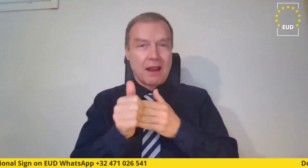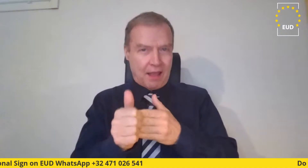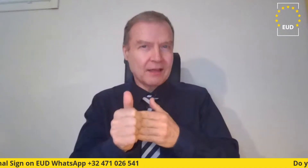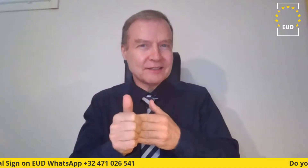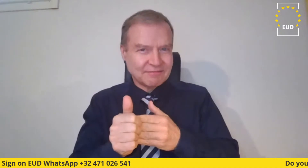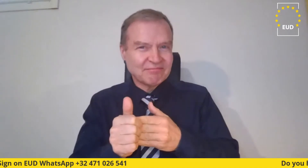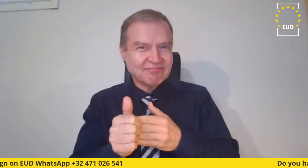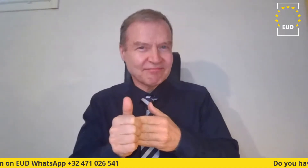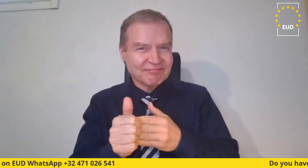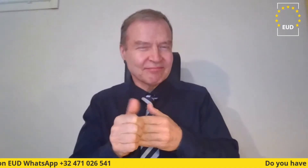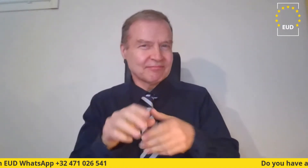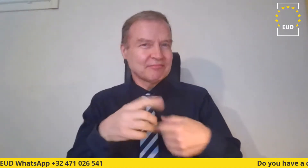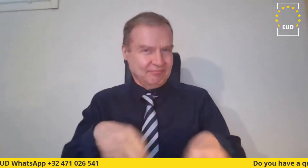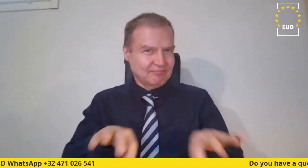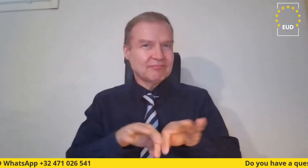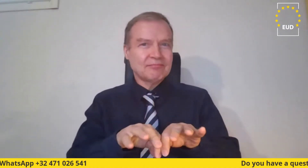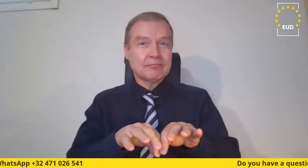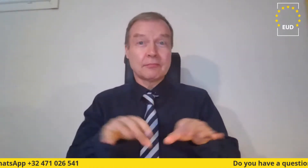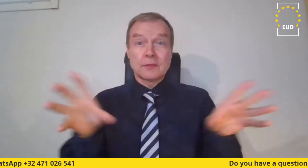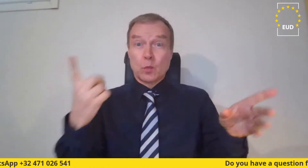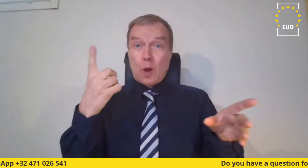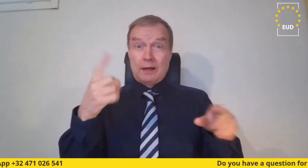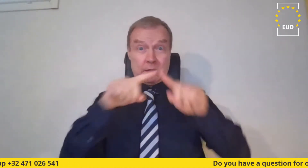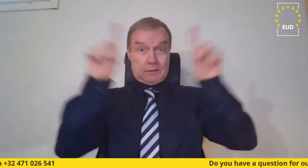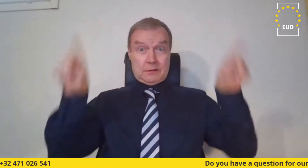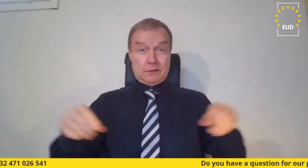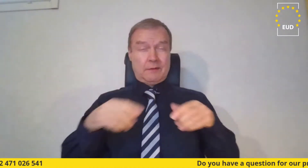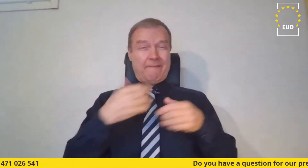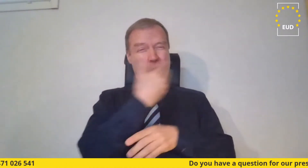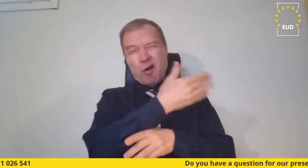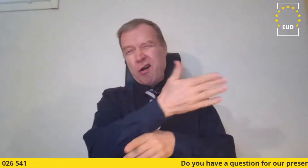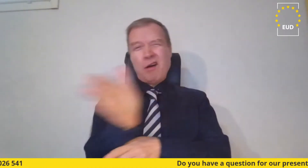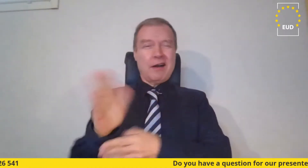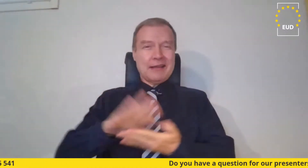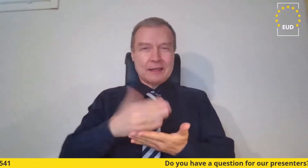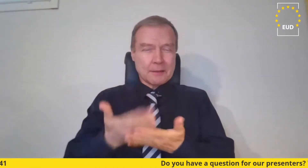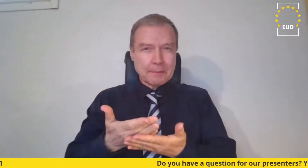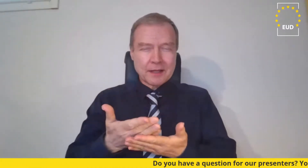any basic interpreter training. You also mentioned the importance of guidelines.